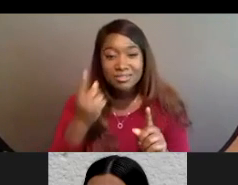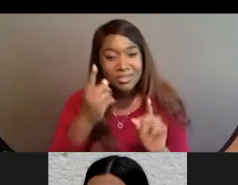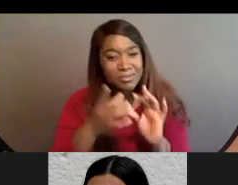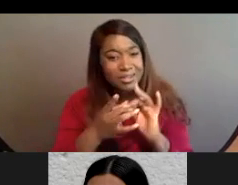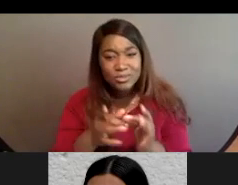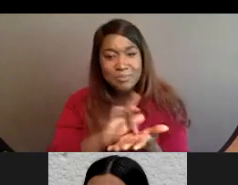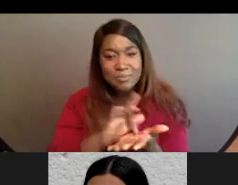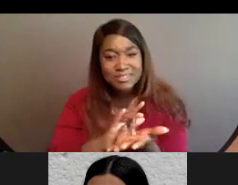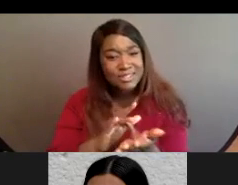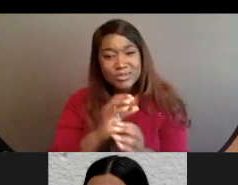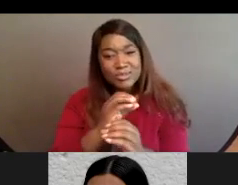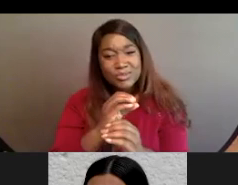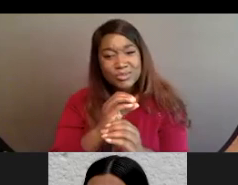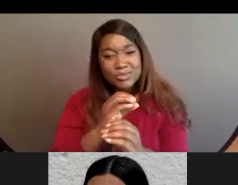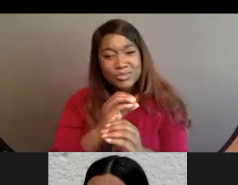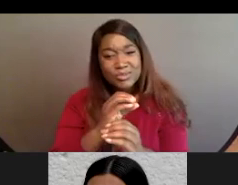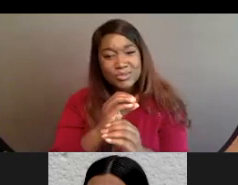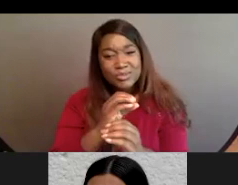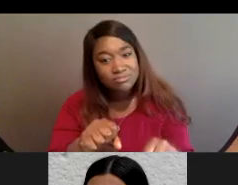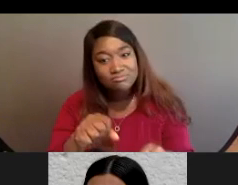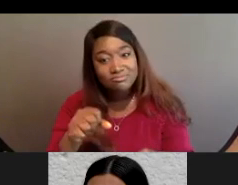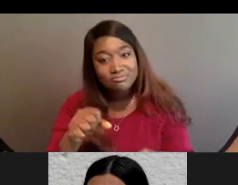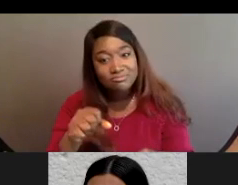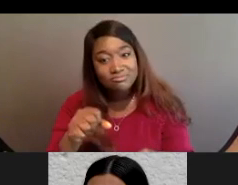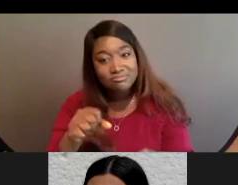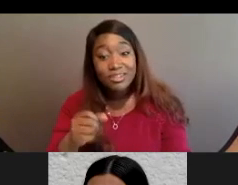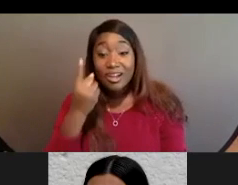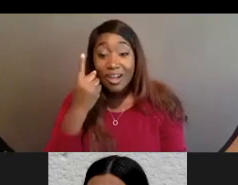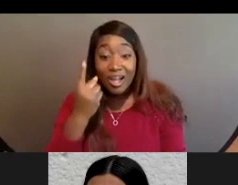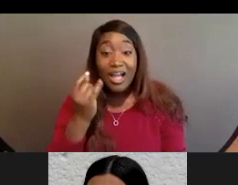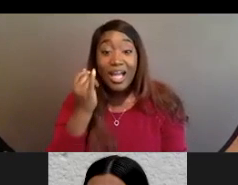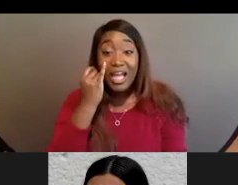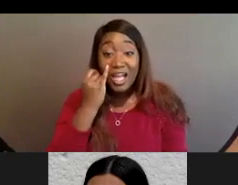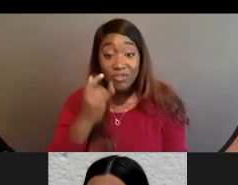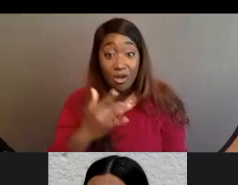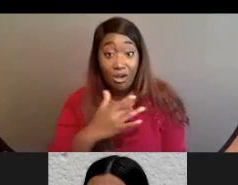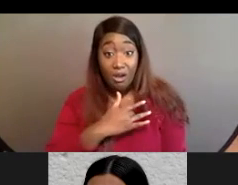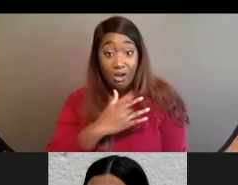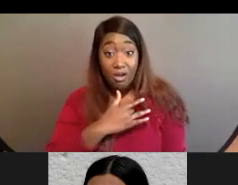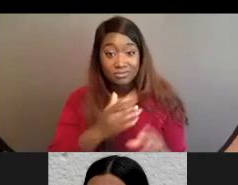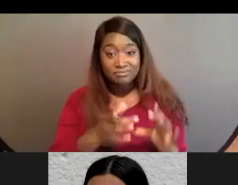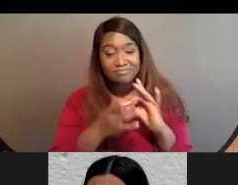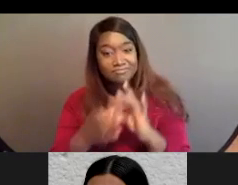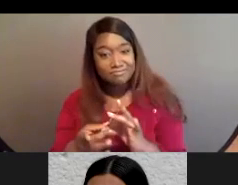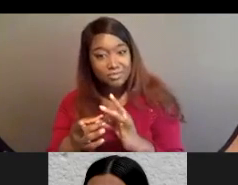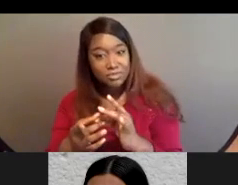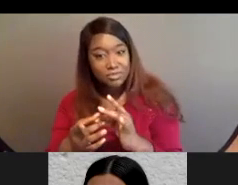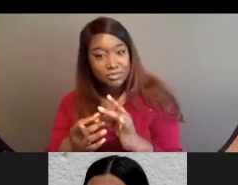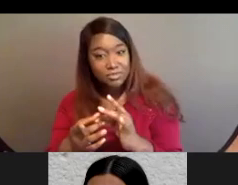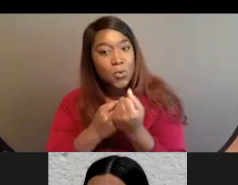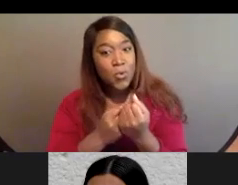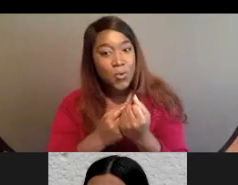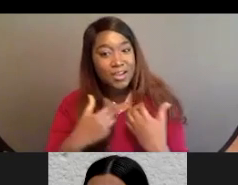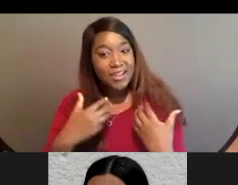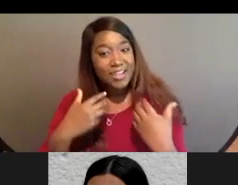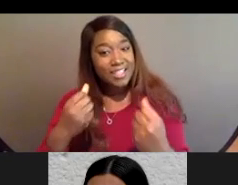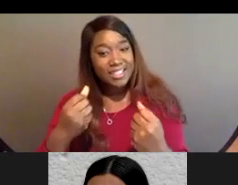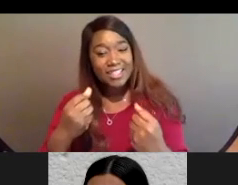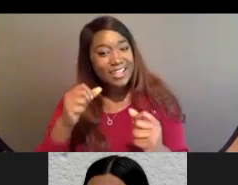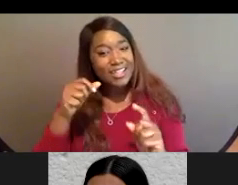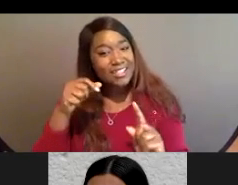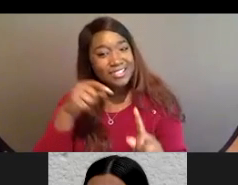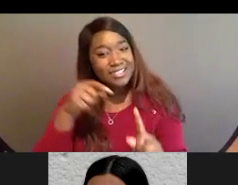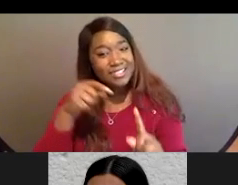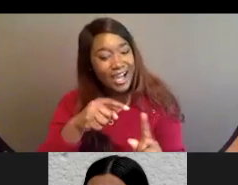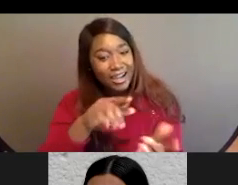appropriation, because if our hearts are aligned to work to support healing, then that's where the medicine belongs. It doesn't,